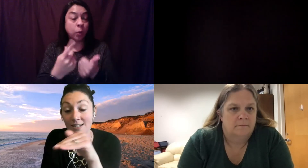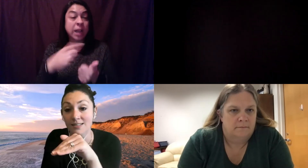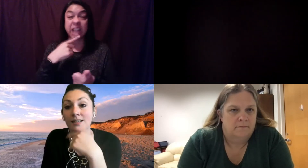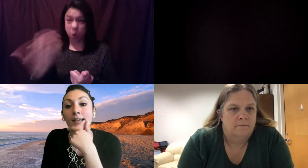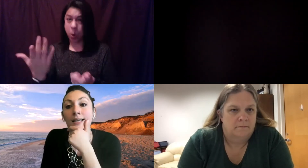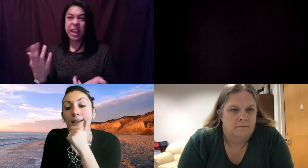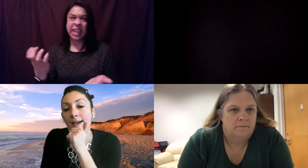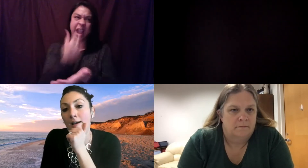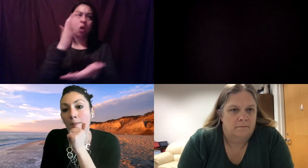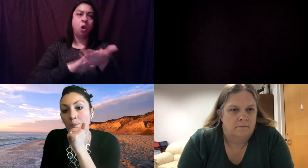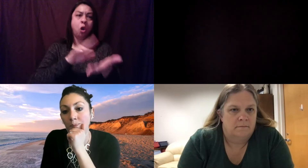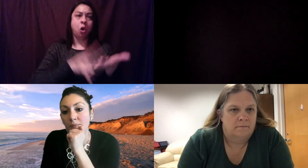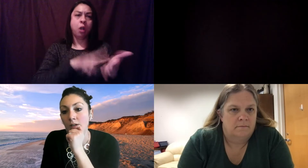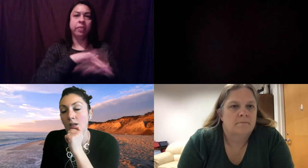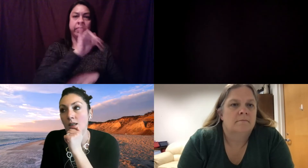on this.